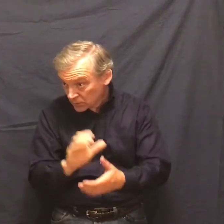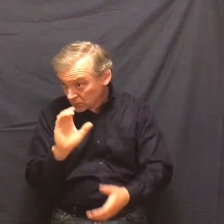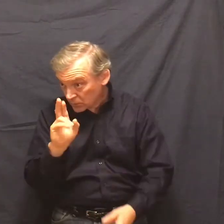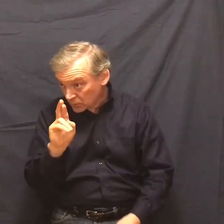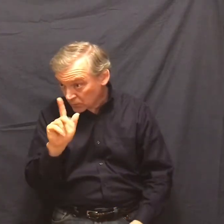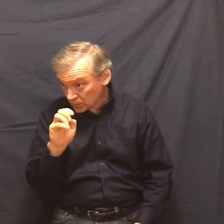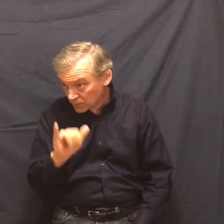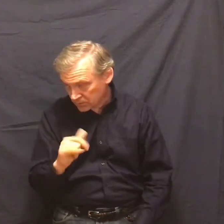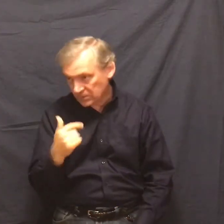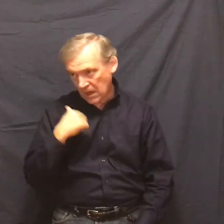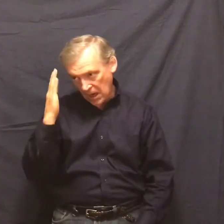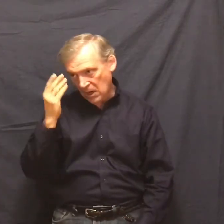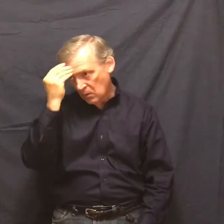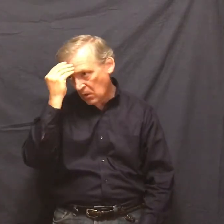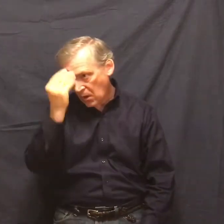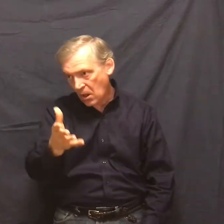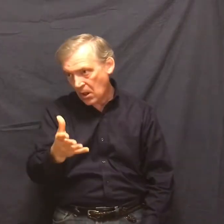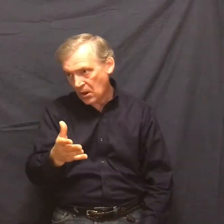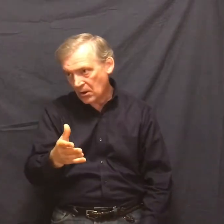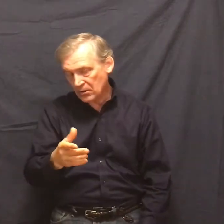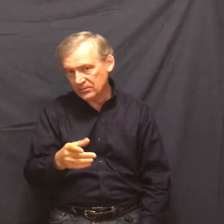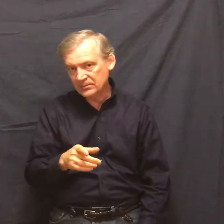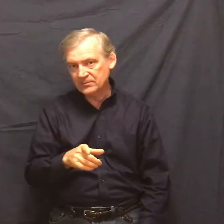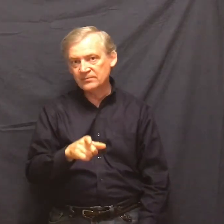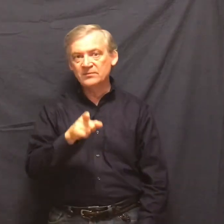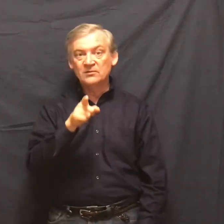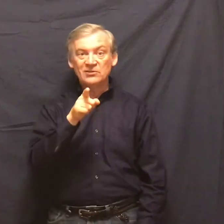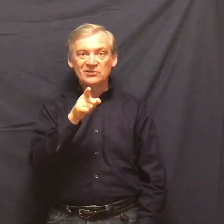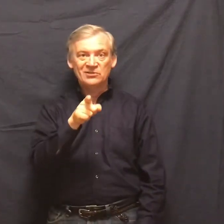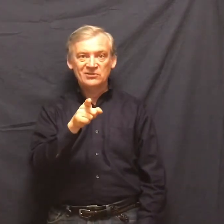She smiled archly and twisted her body.